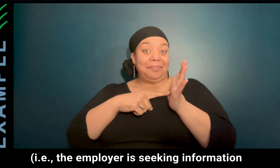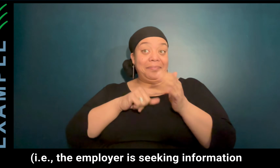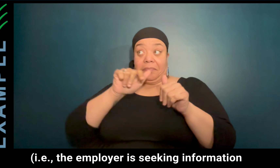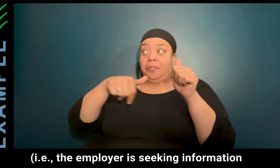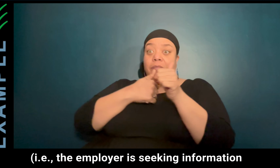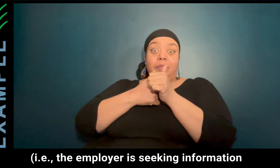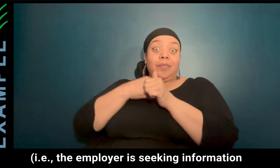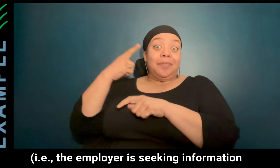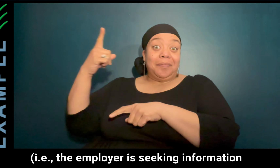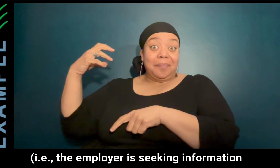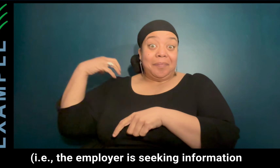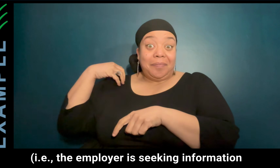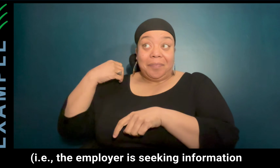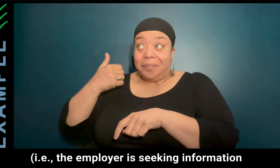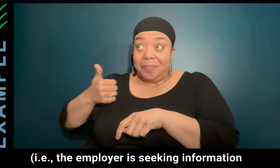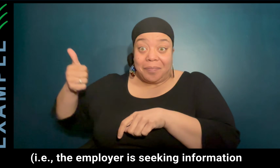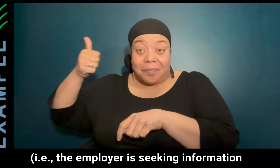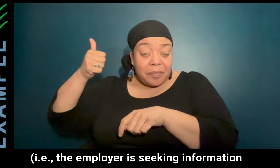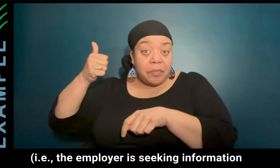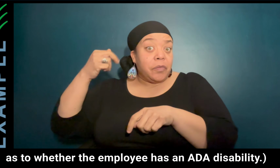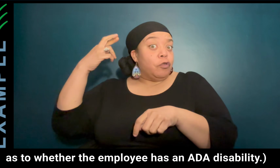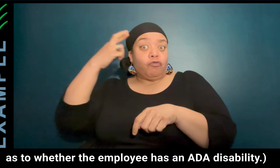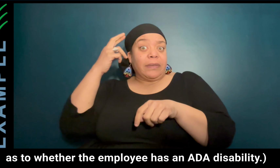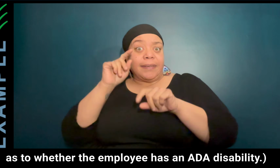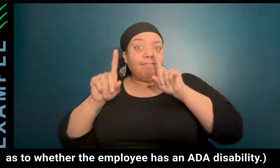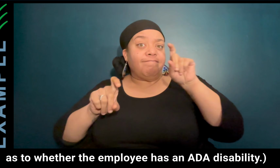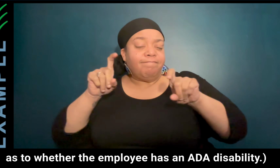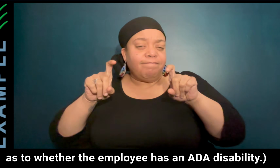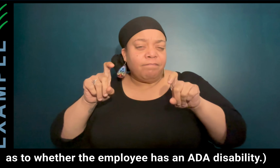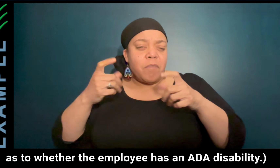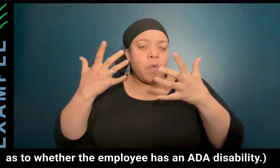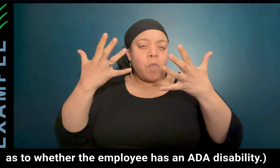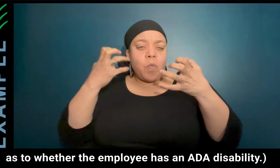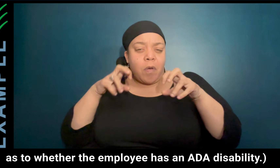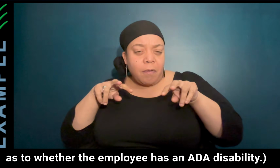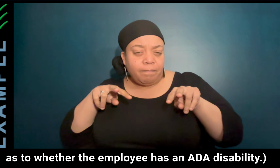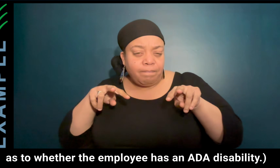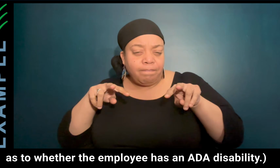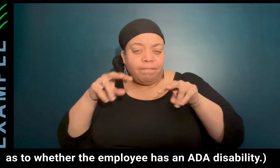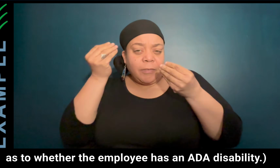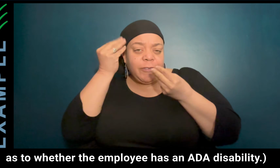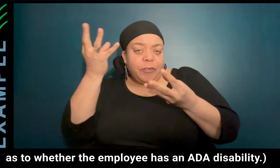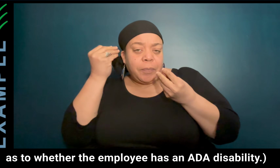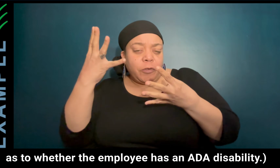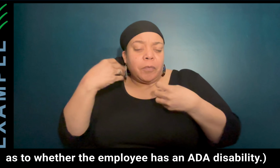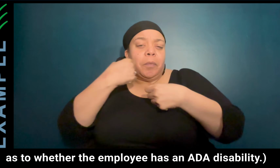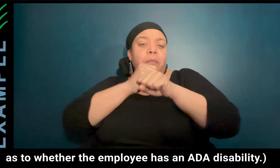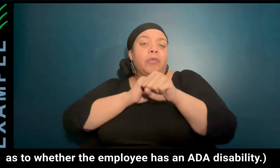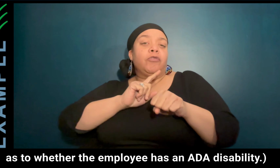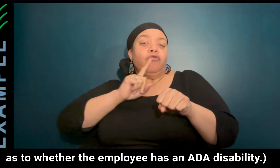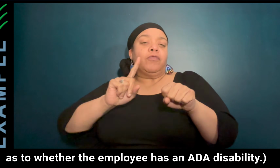i.e., the employer is seeking information as to whether the employee has an ADA disability.